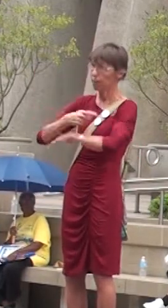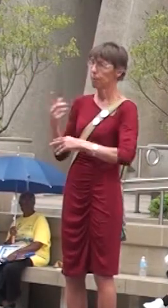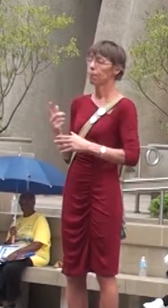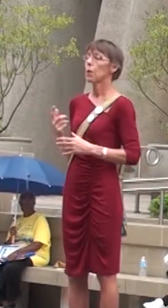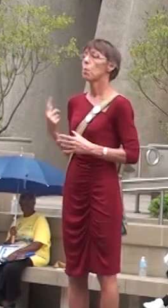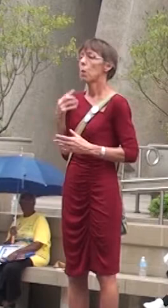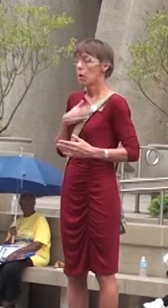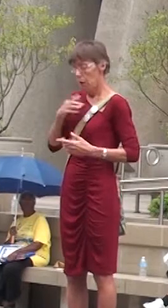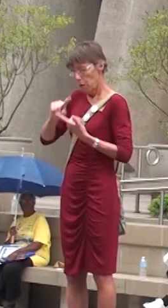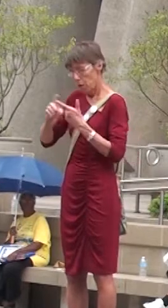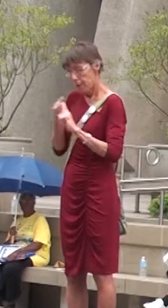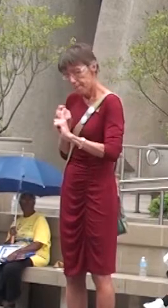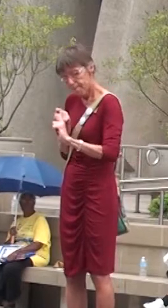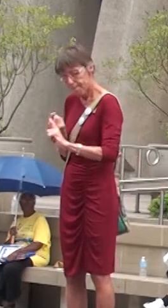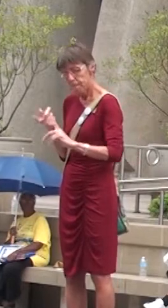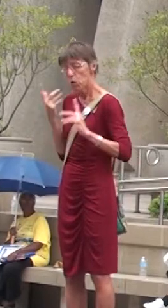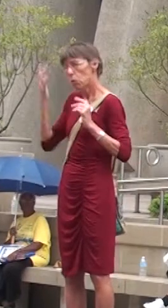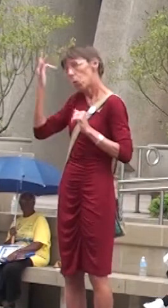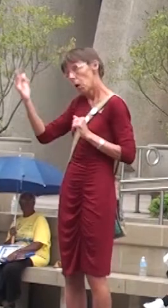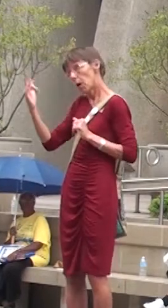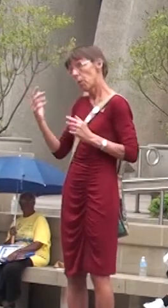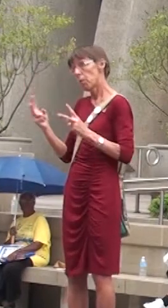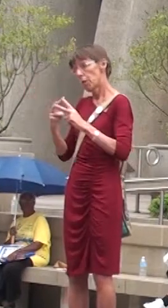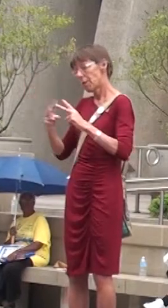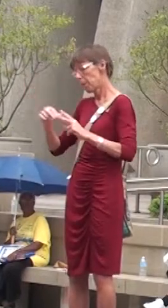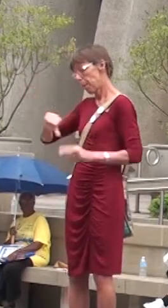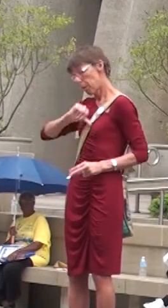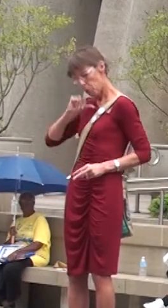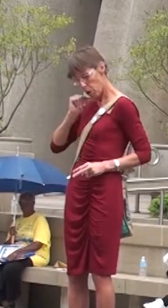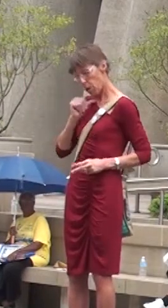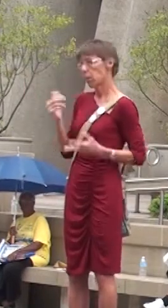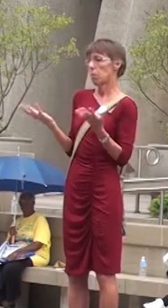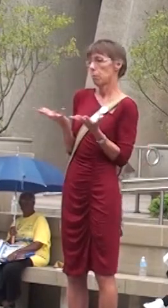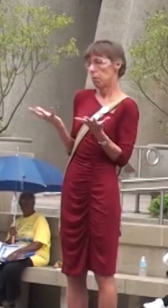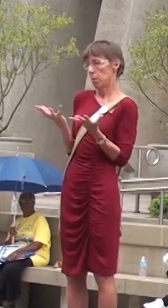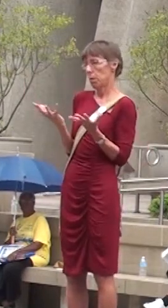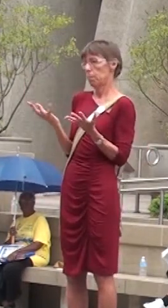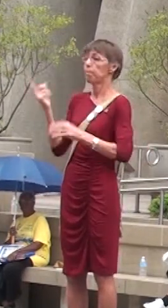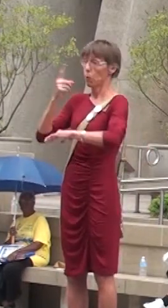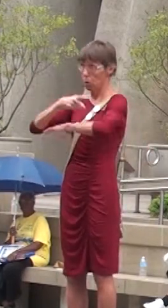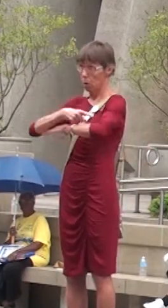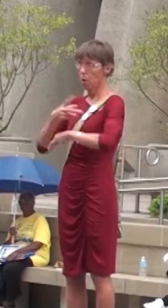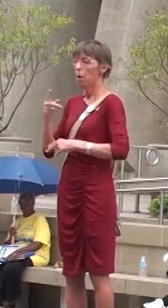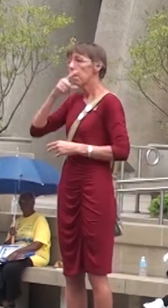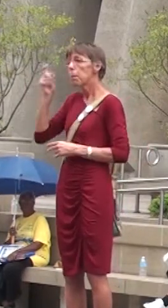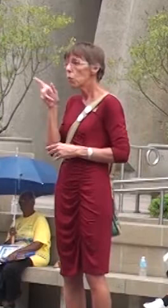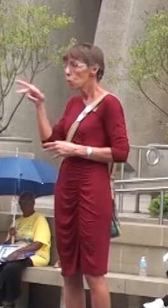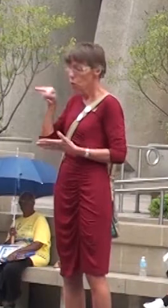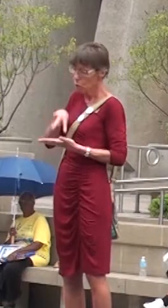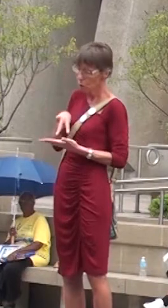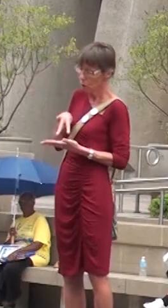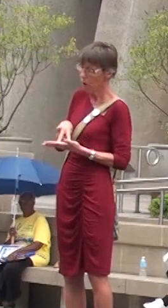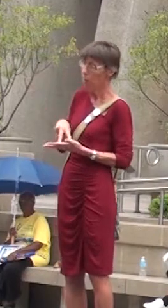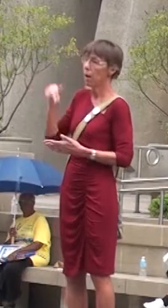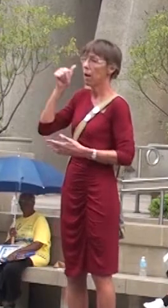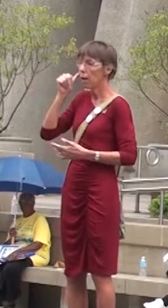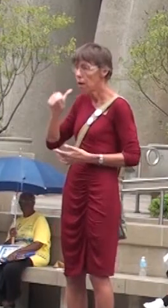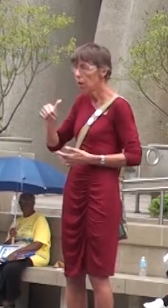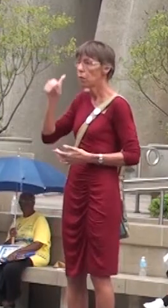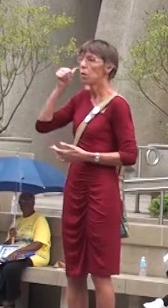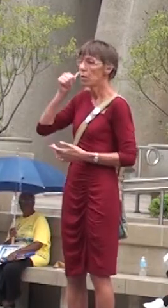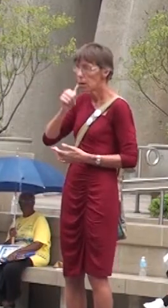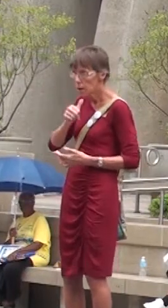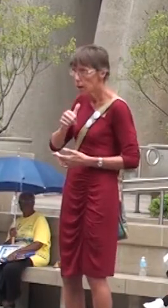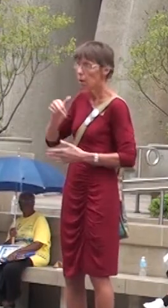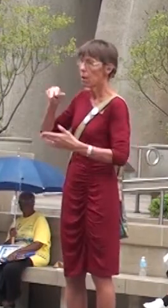This, my friends, is why I am so honored to be with you today, because you have stood up day after day to